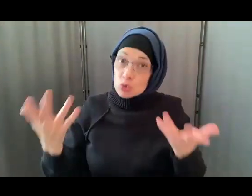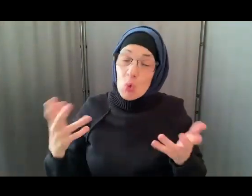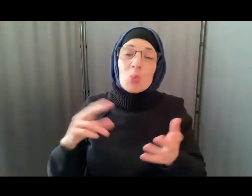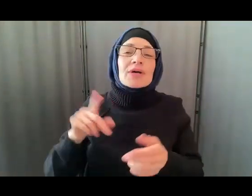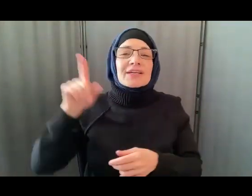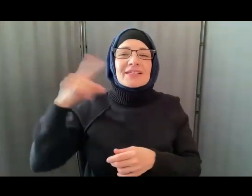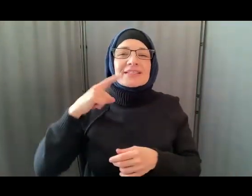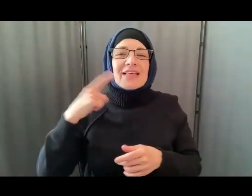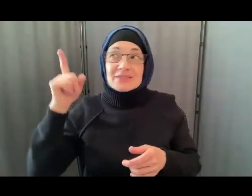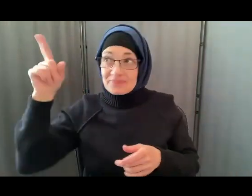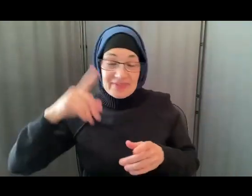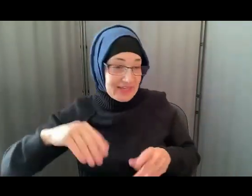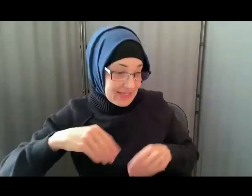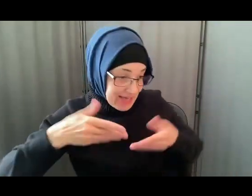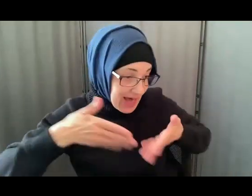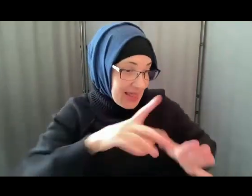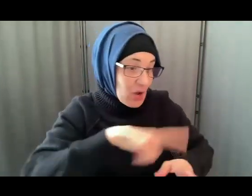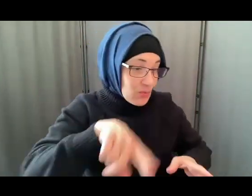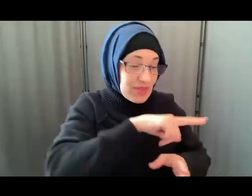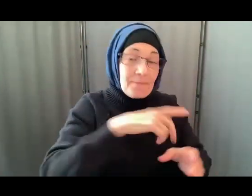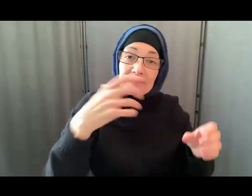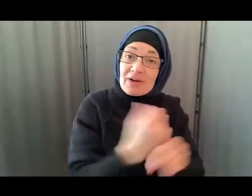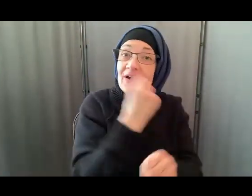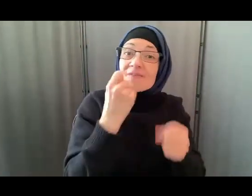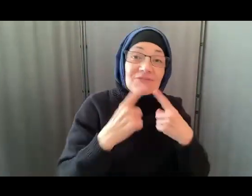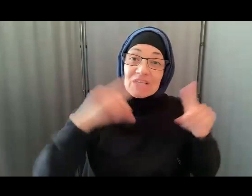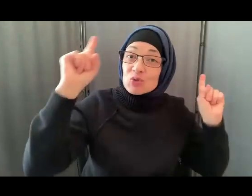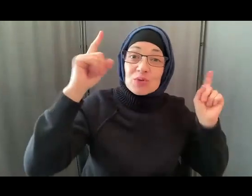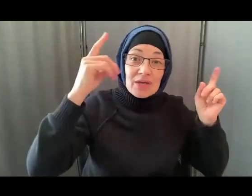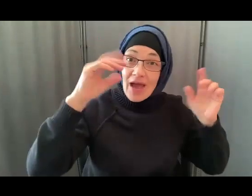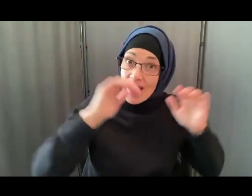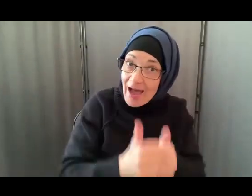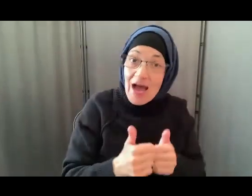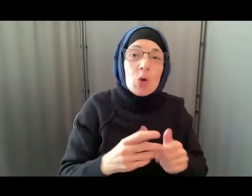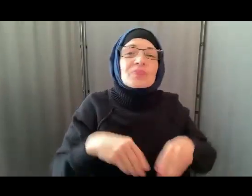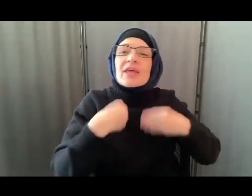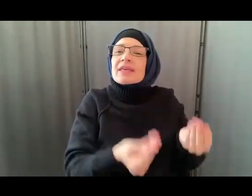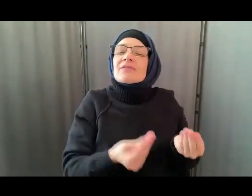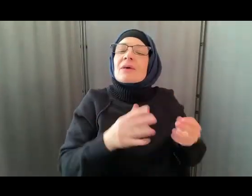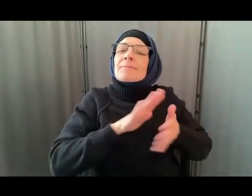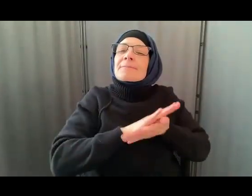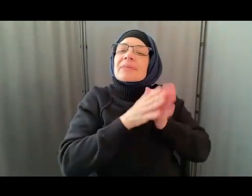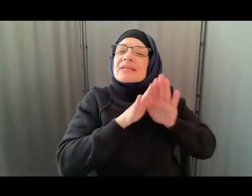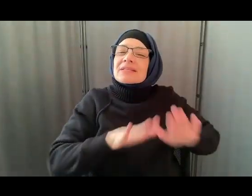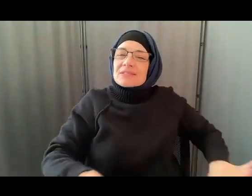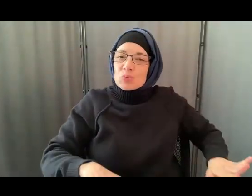giving them tranquility in their heart and by increasing their faith in their heart,